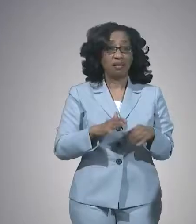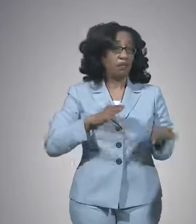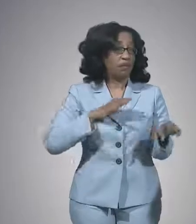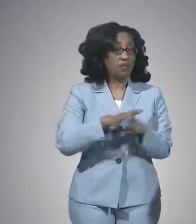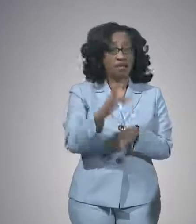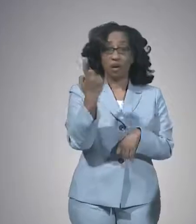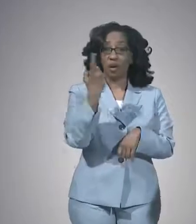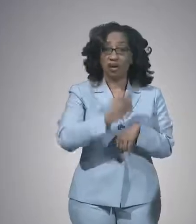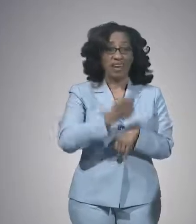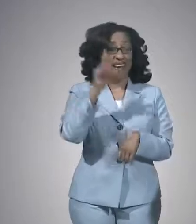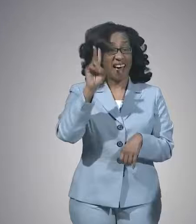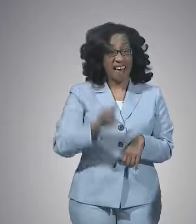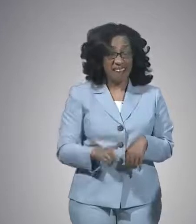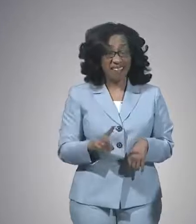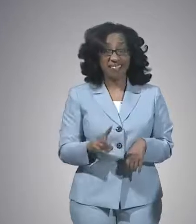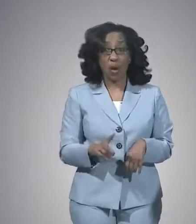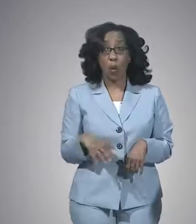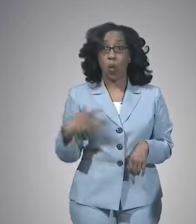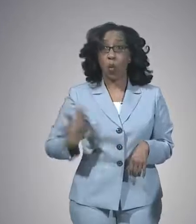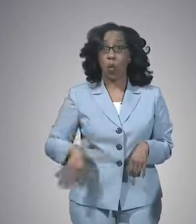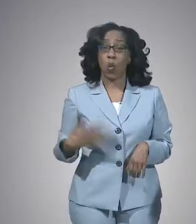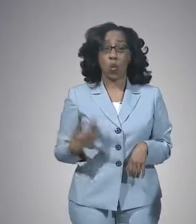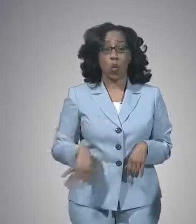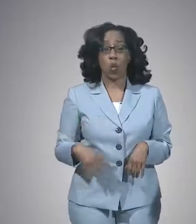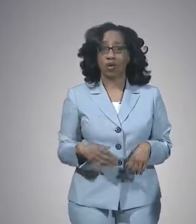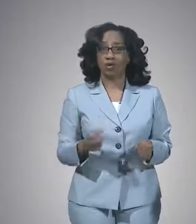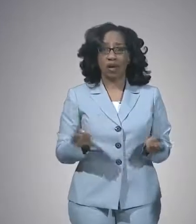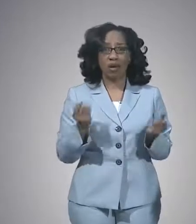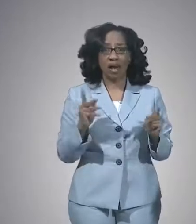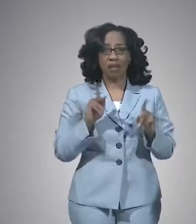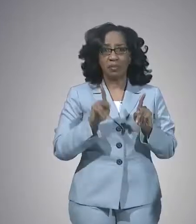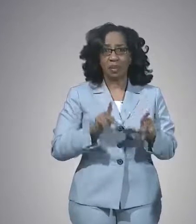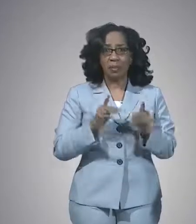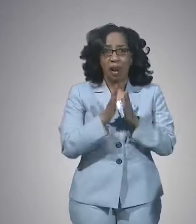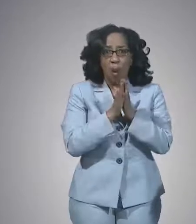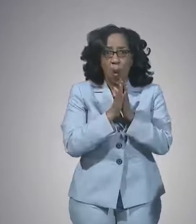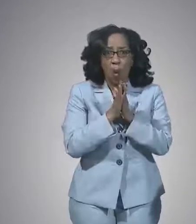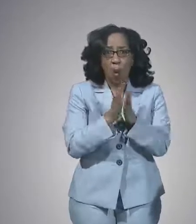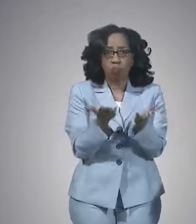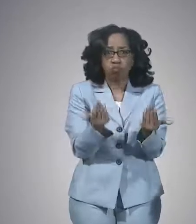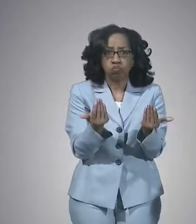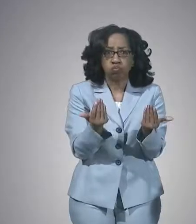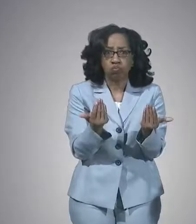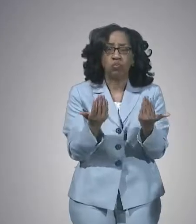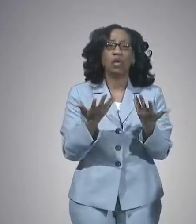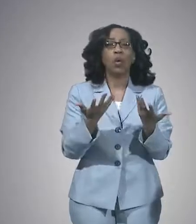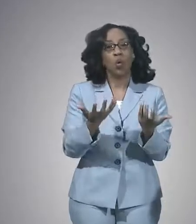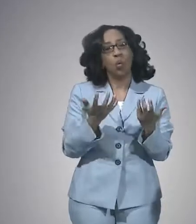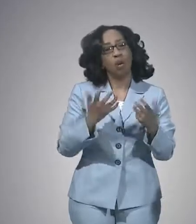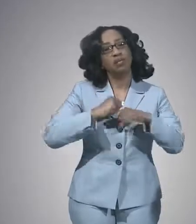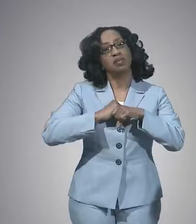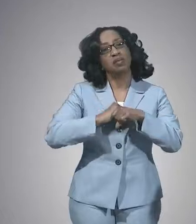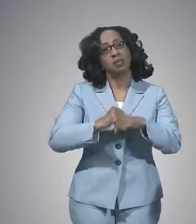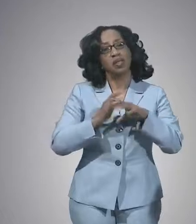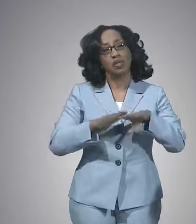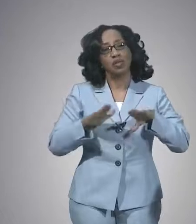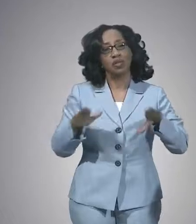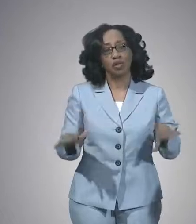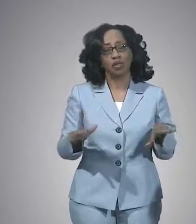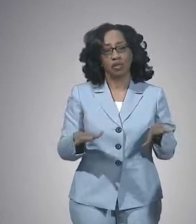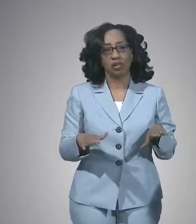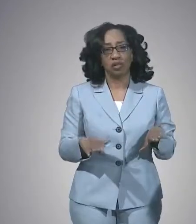half. So that lets you know what kind of demand there is from parents wanting to protect their children from now